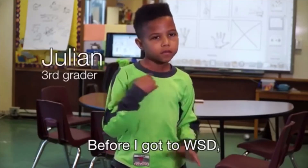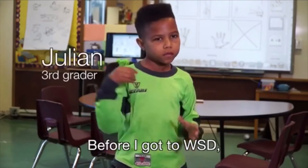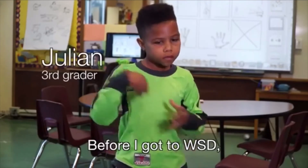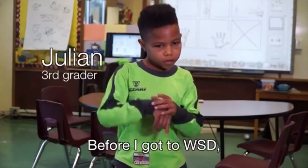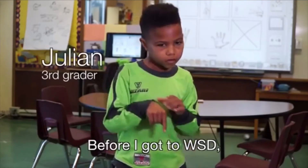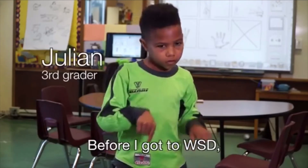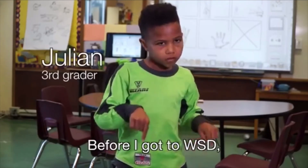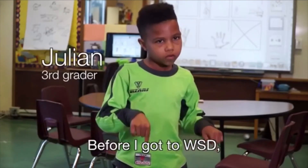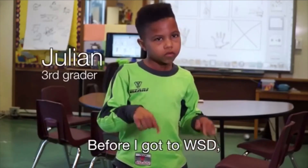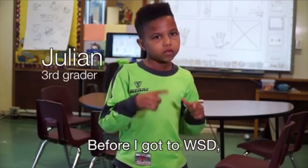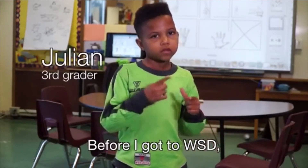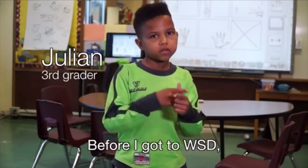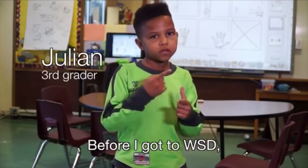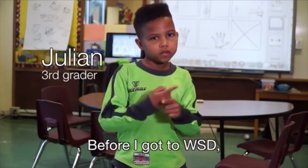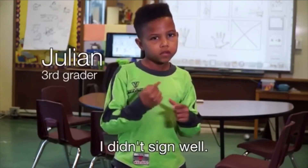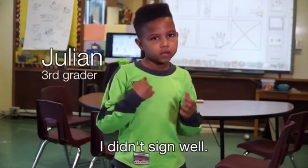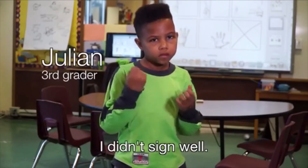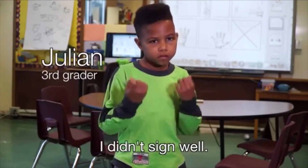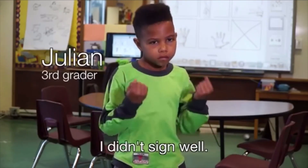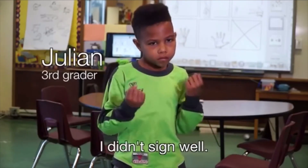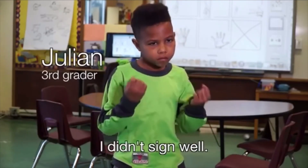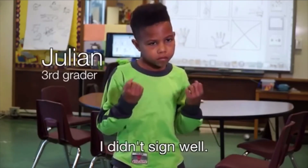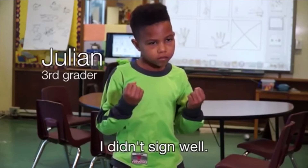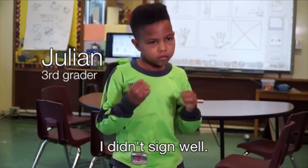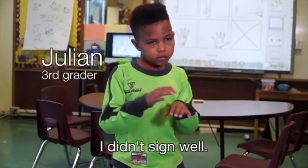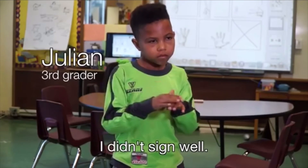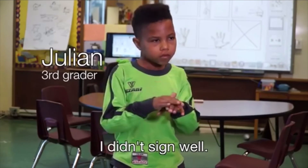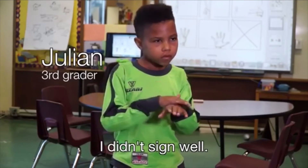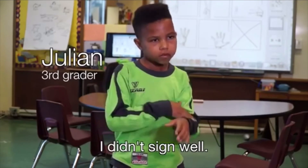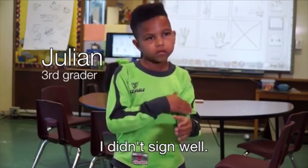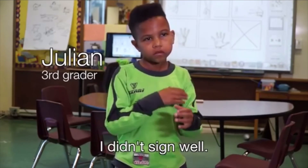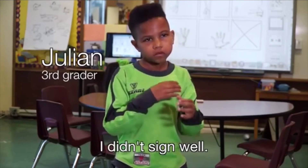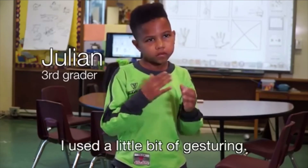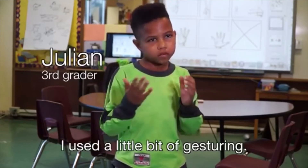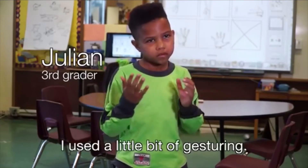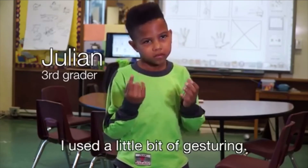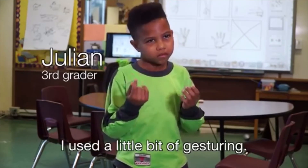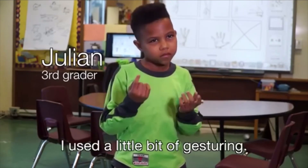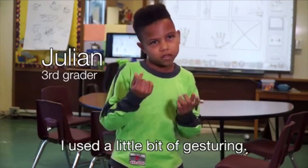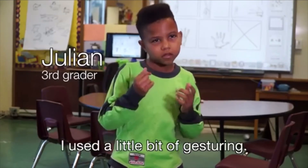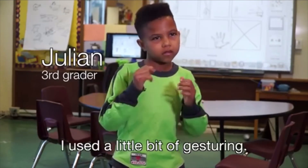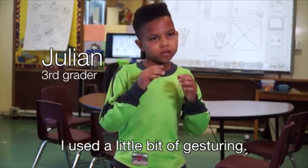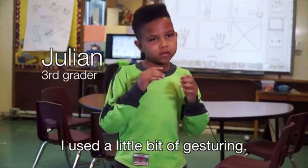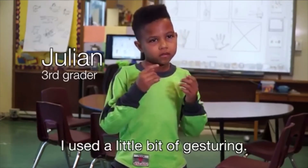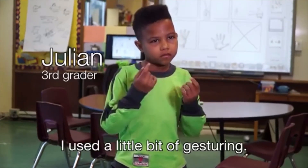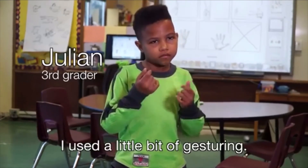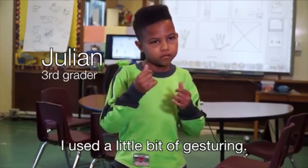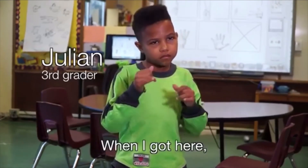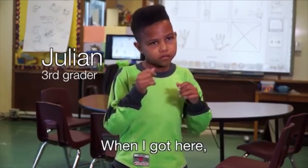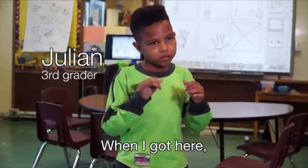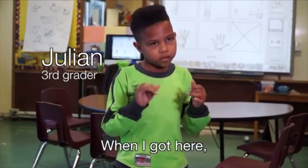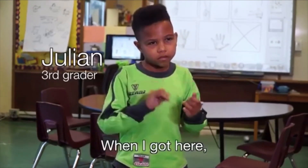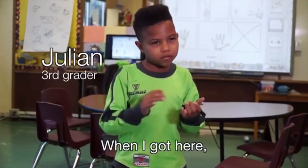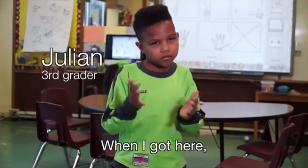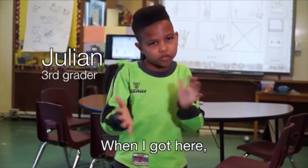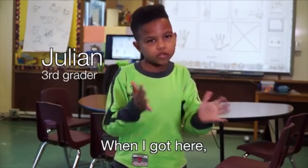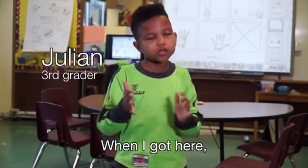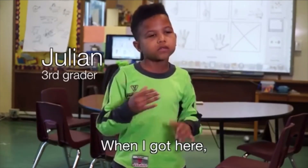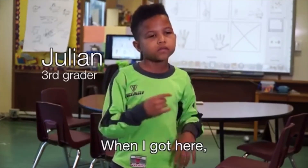Before I got to WSD, I didn't sign well. I used a little bit of gesturing. When I got